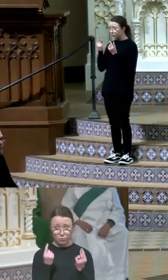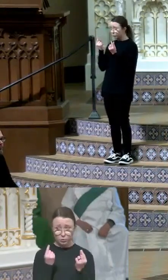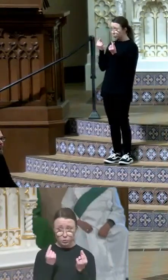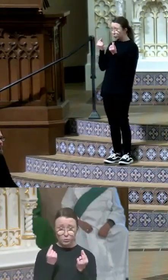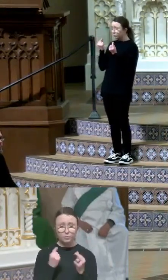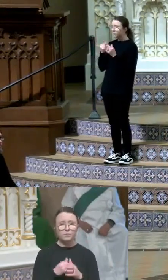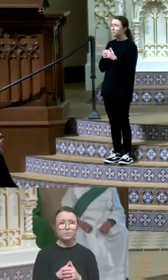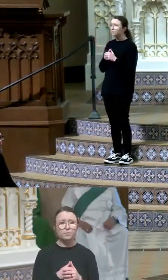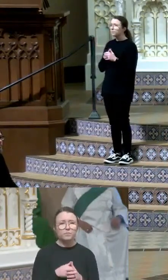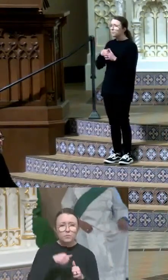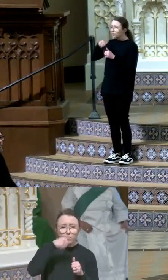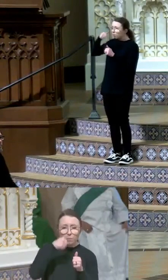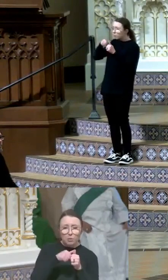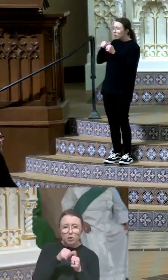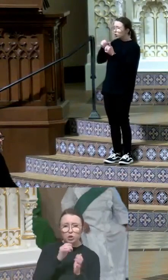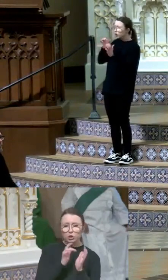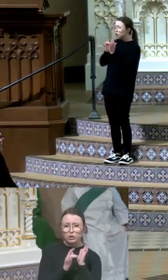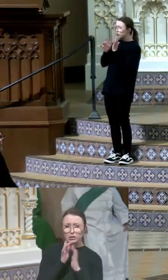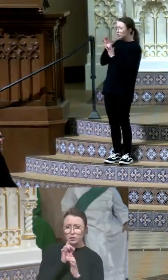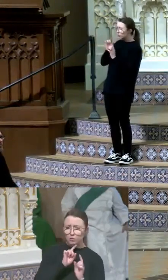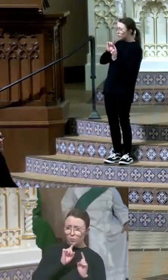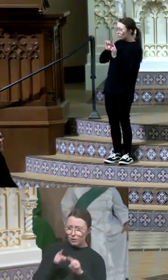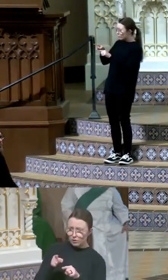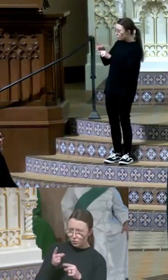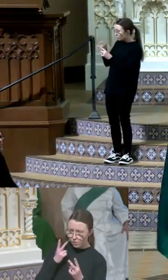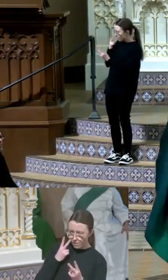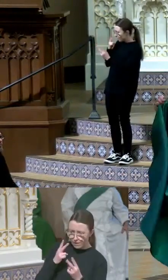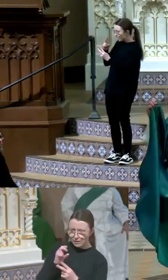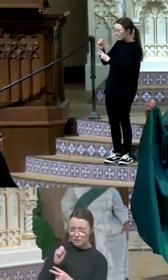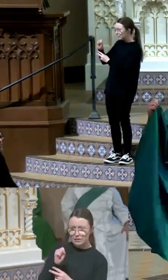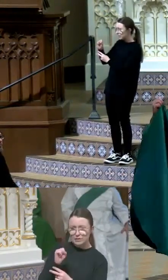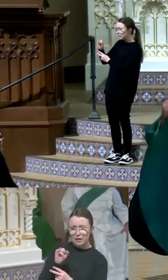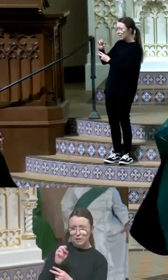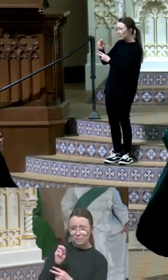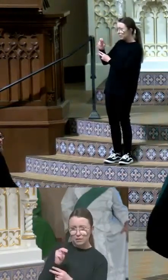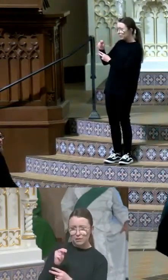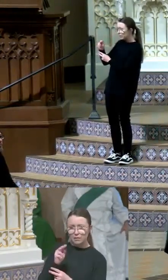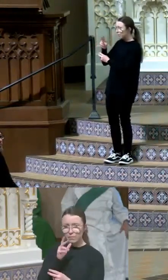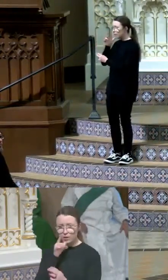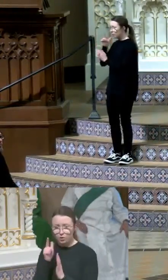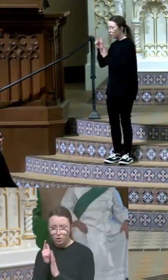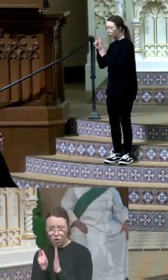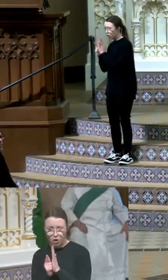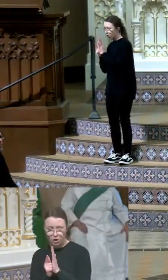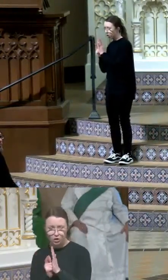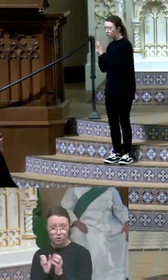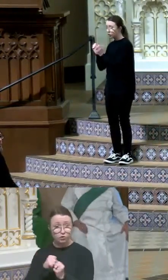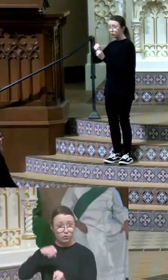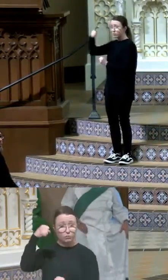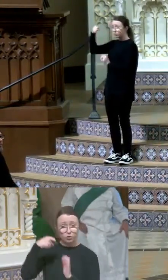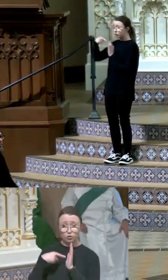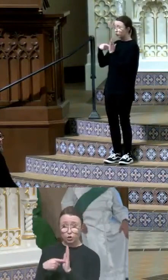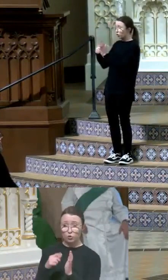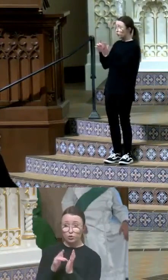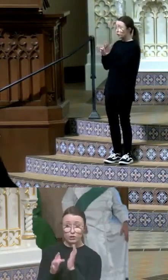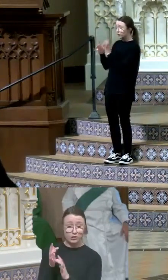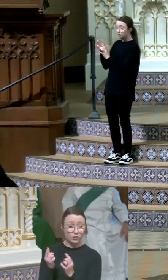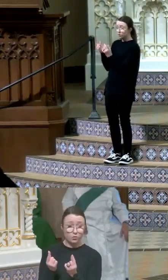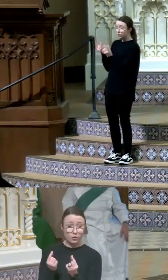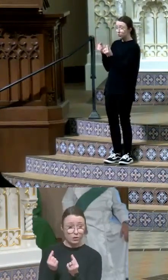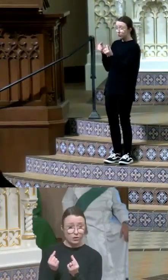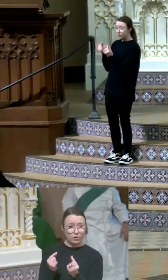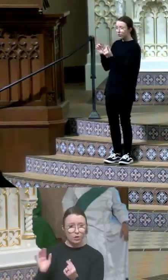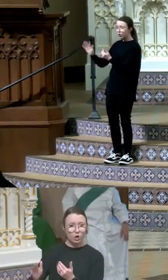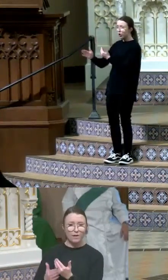see Simon's mother-in-law, Scripture says he sat down next to her and held her hand,